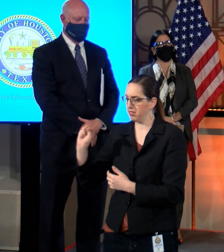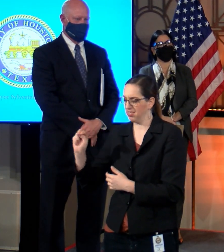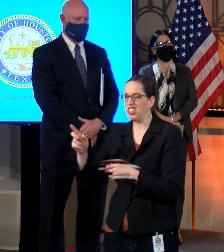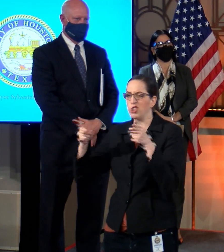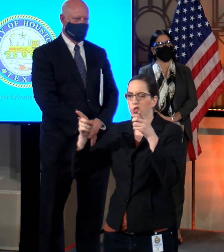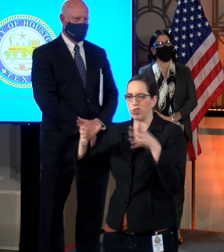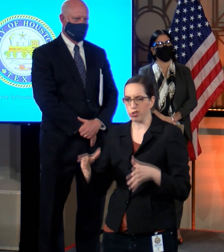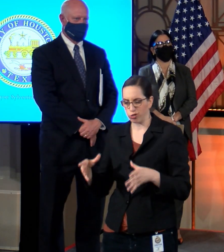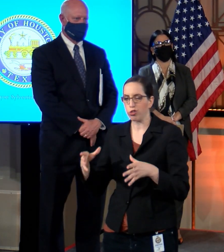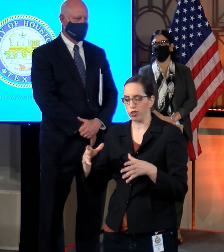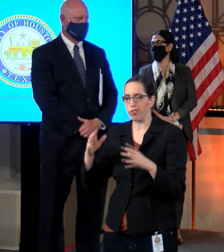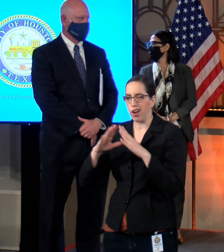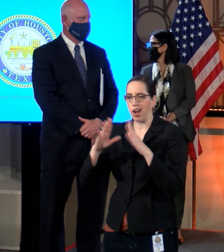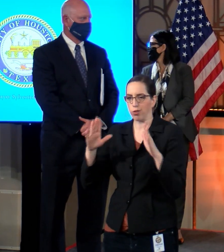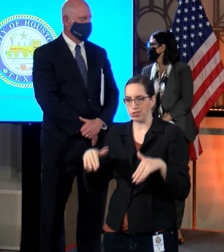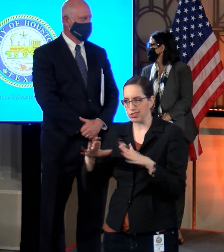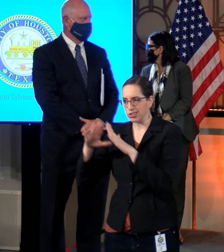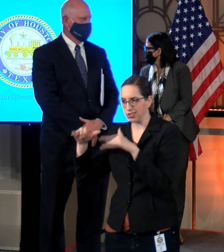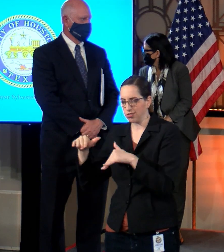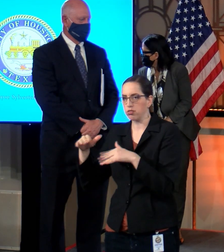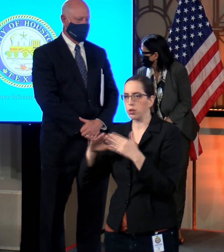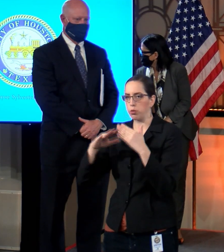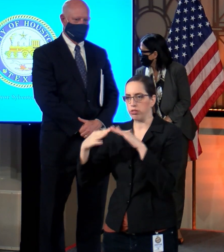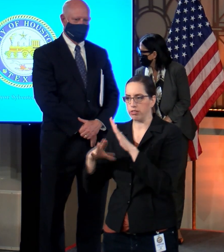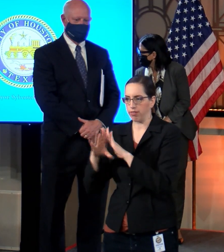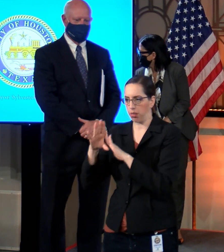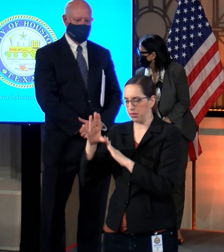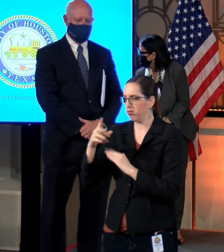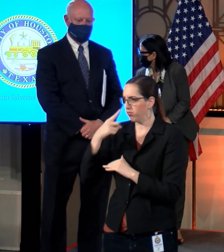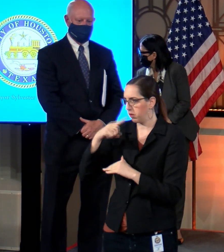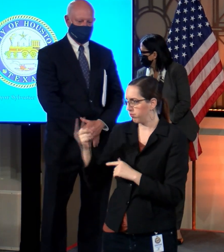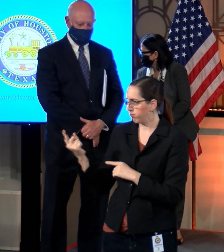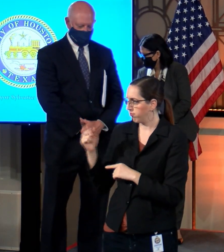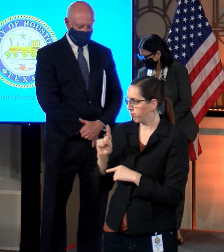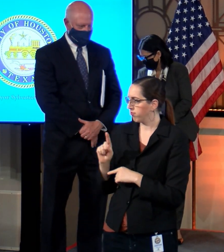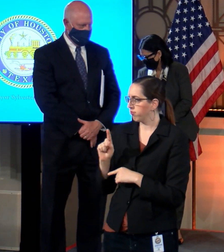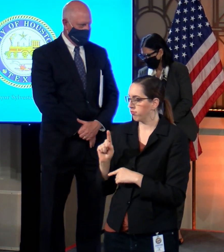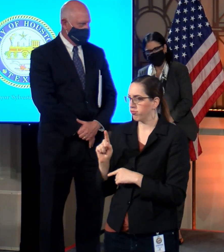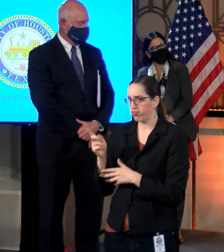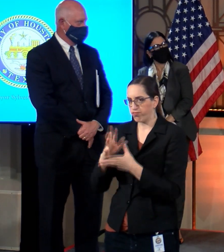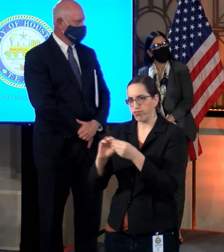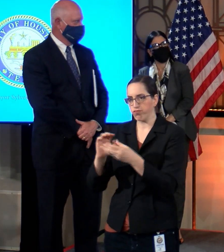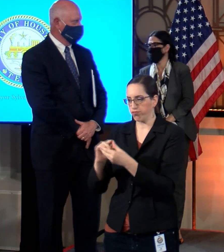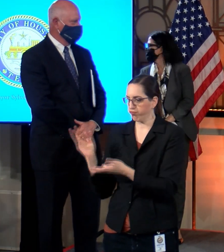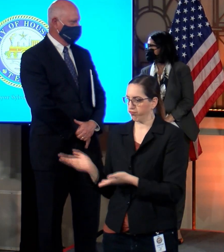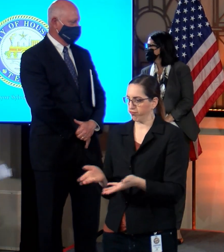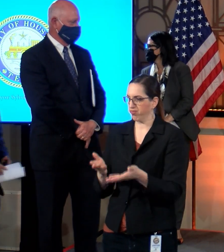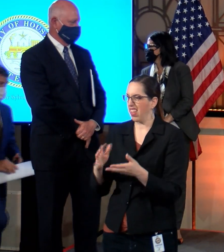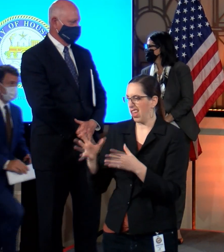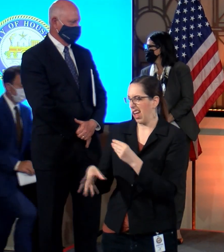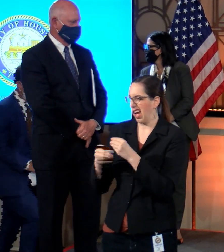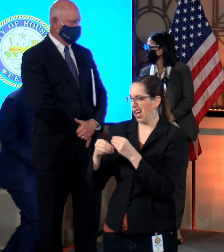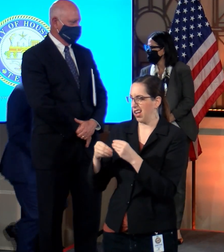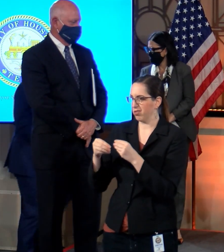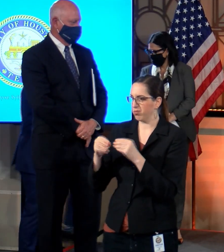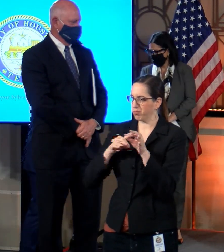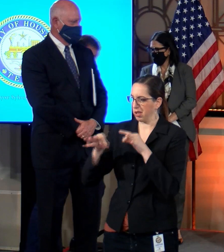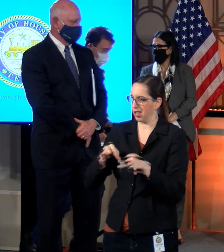Housing and Community Development, on this. So Tom, if you will come up. And you can speak to the additional $8